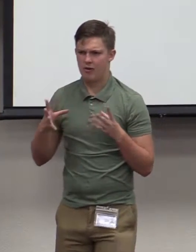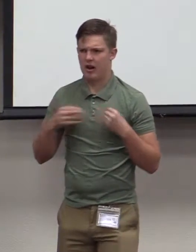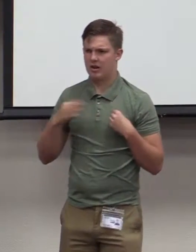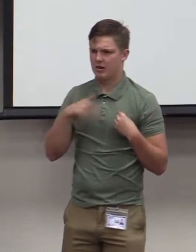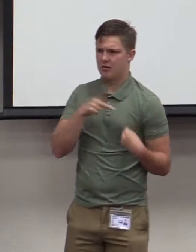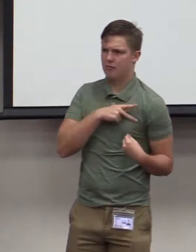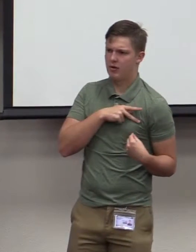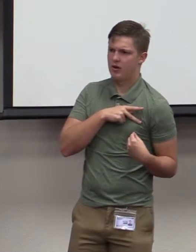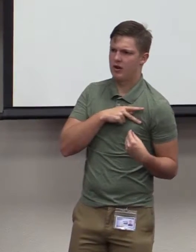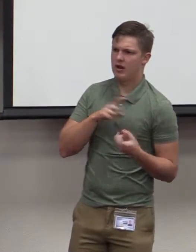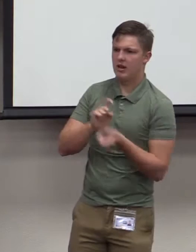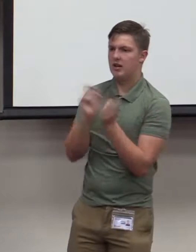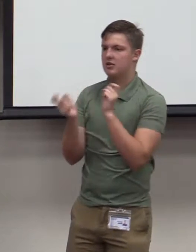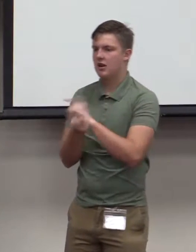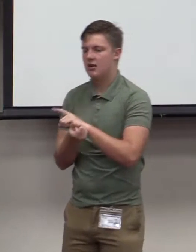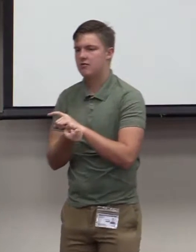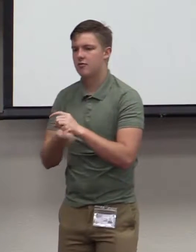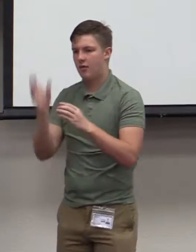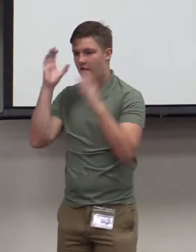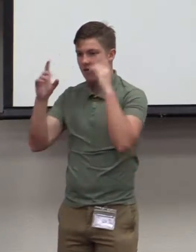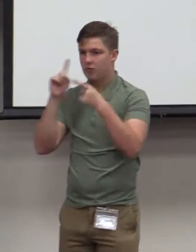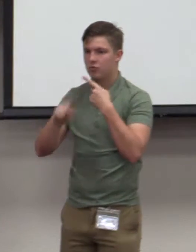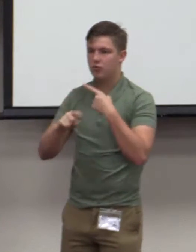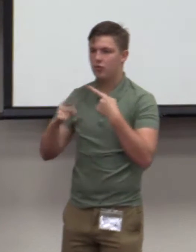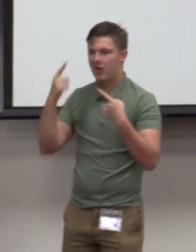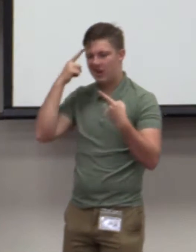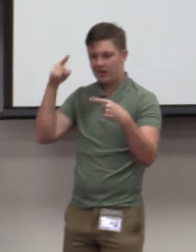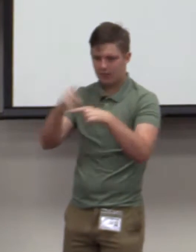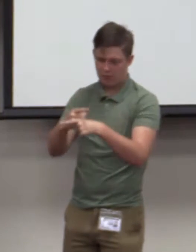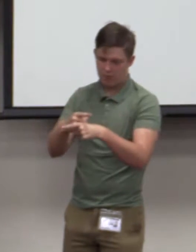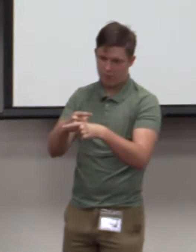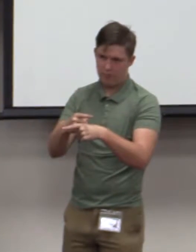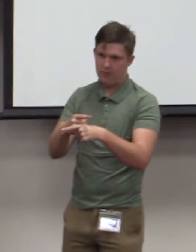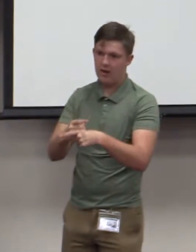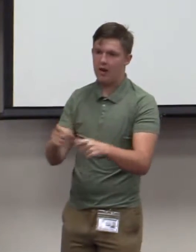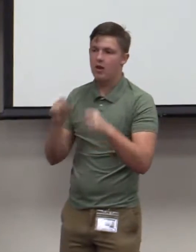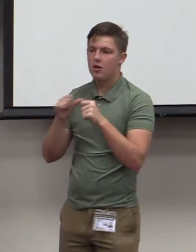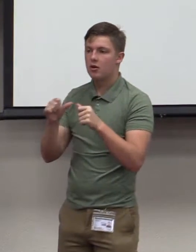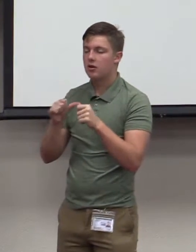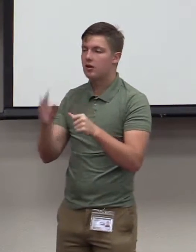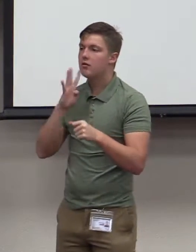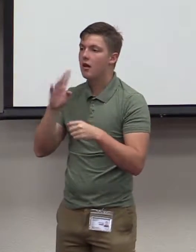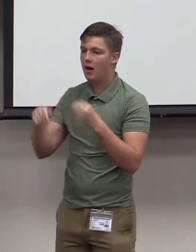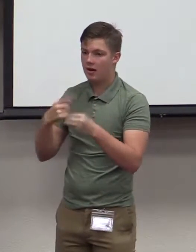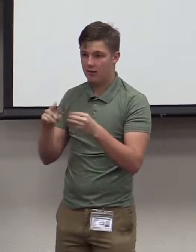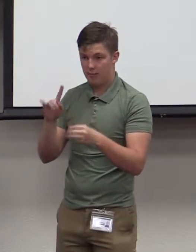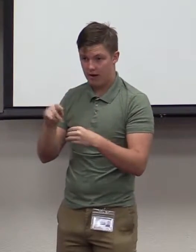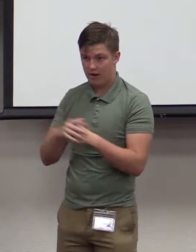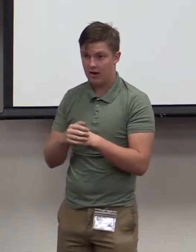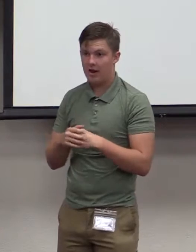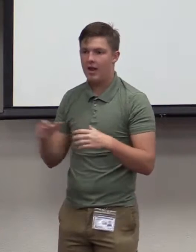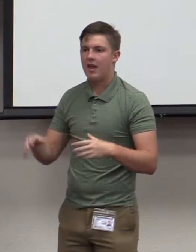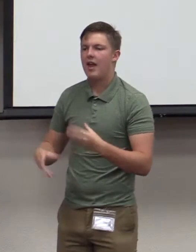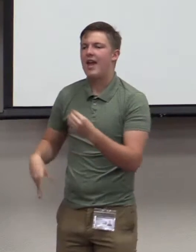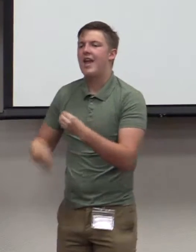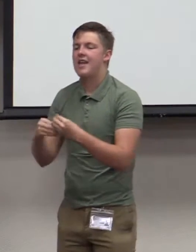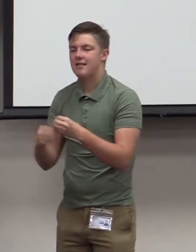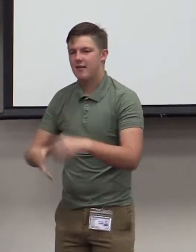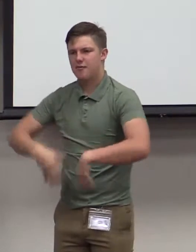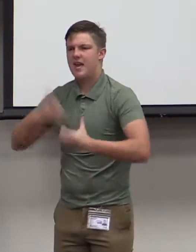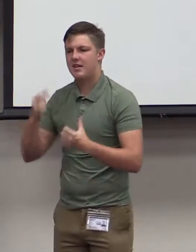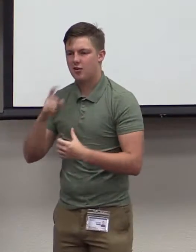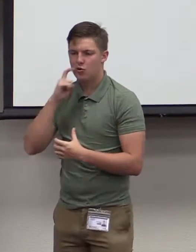from a conversation to a disagreement. And then as you keep talking about this disagreement, add a little bit of anger